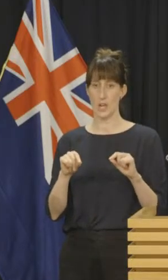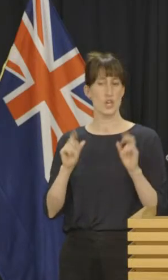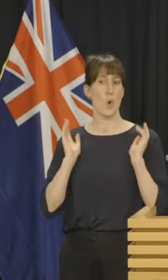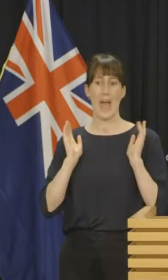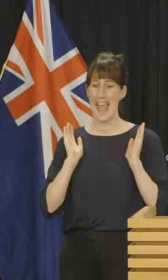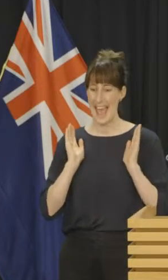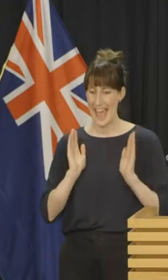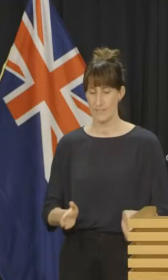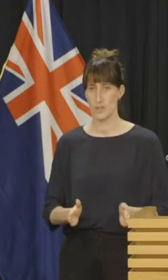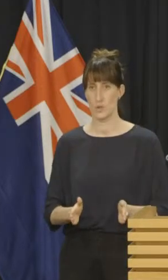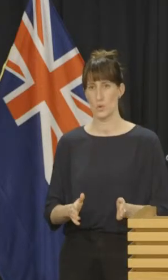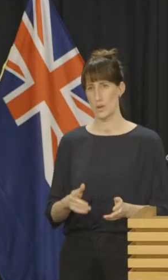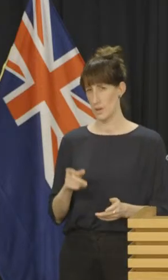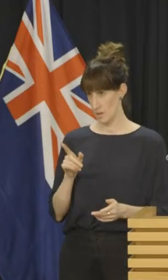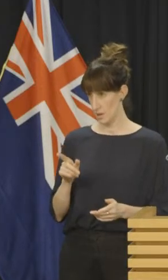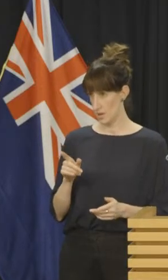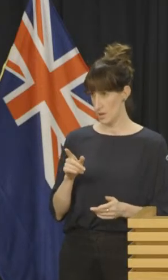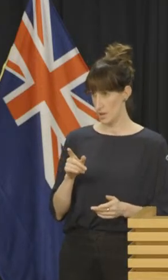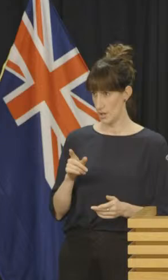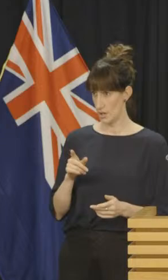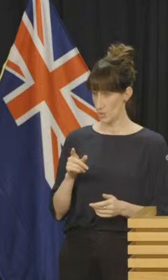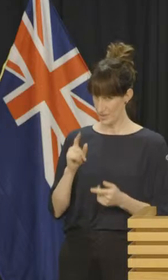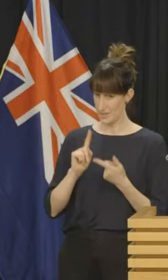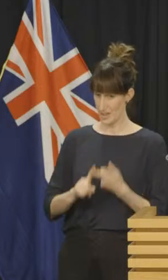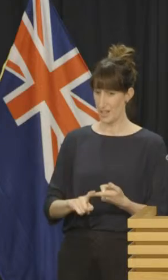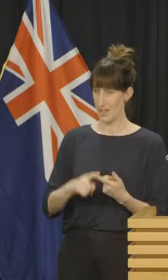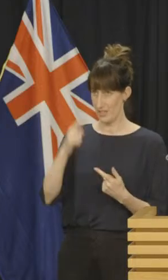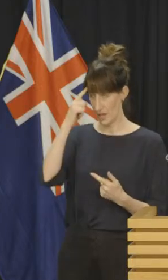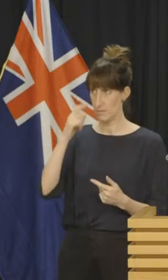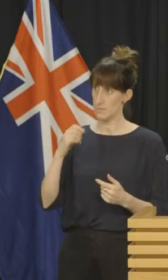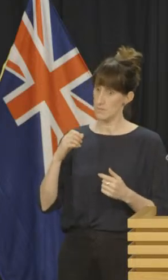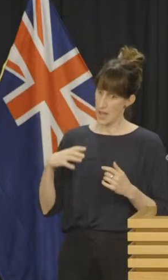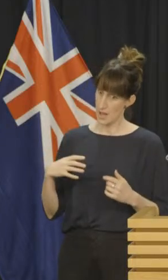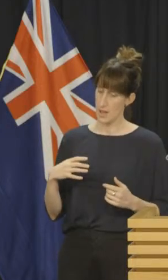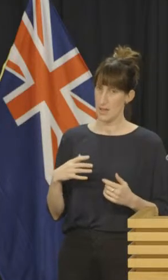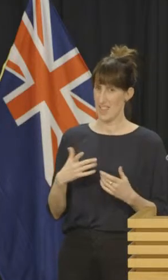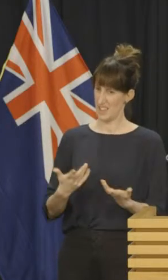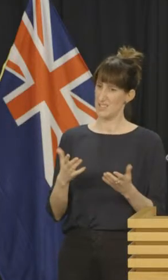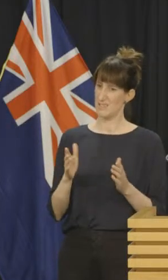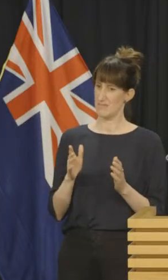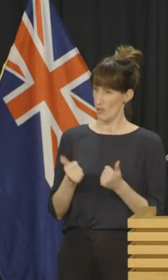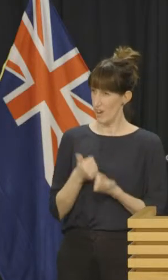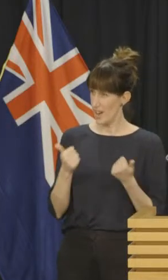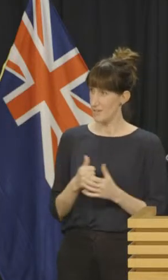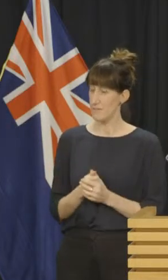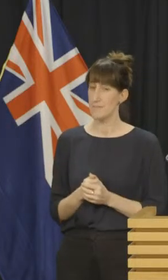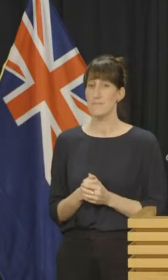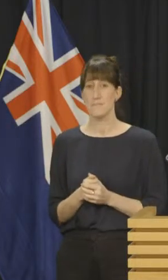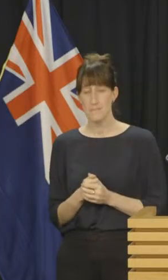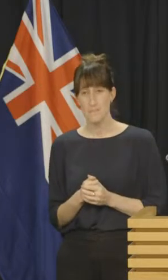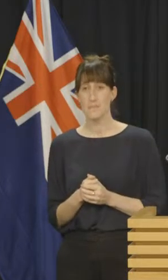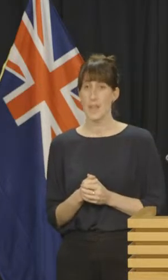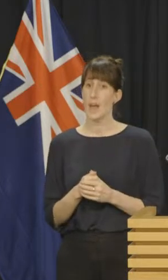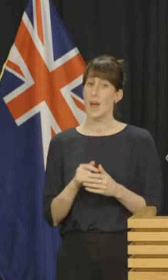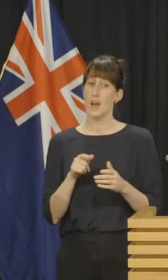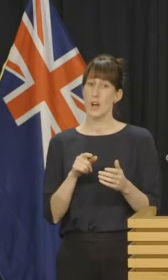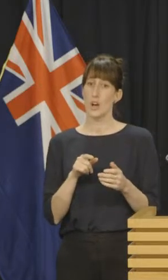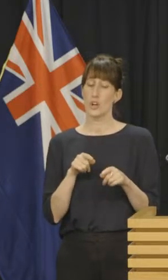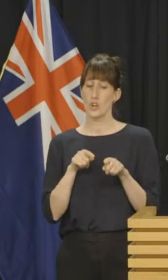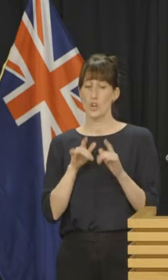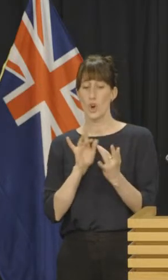Reasonably. Yeah, look, the manual contact tracing system is still going to be the mainstay of what we do around contact tracing. And as I've always